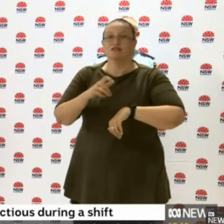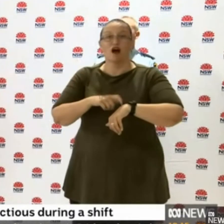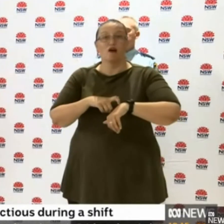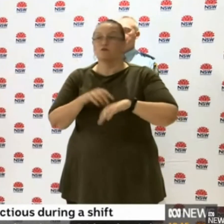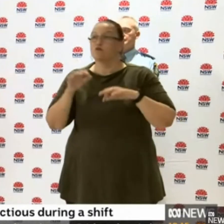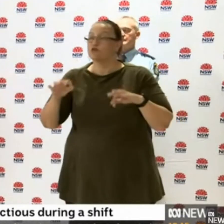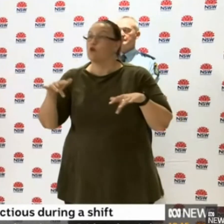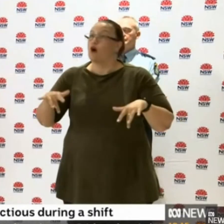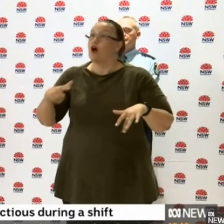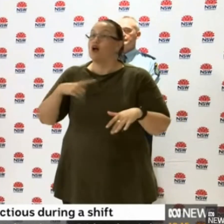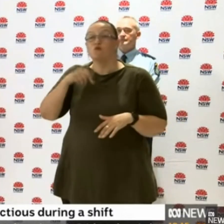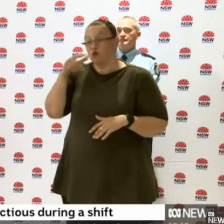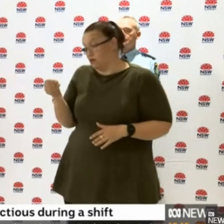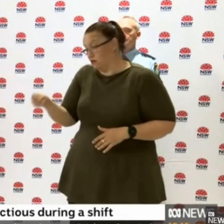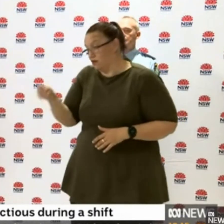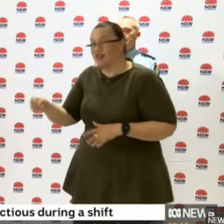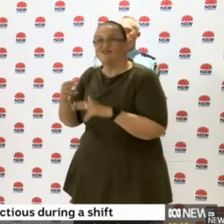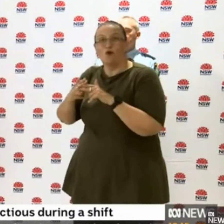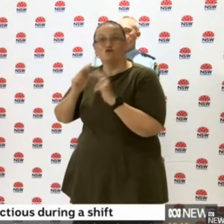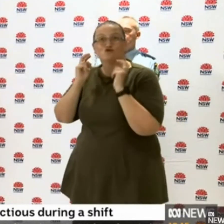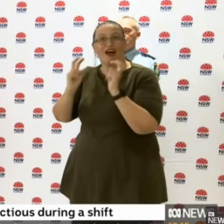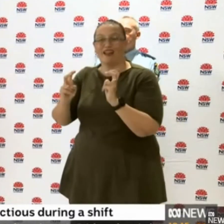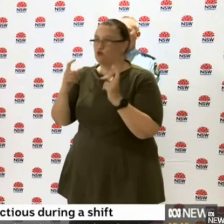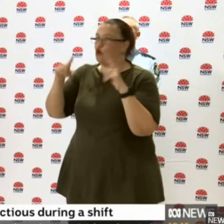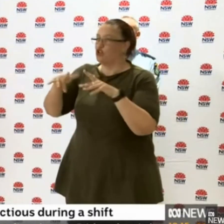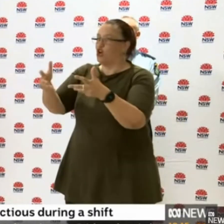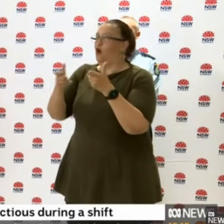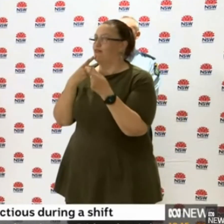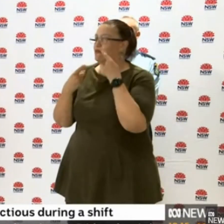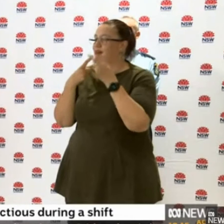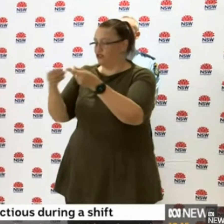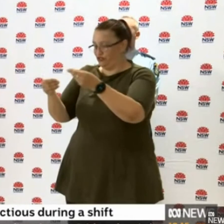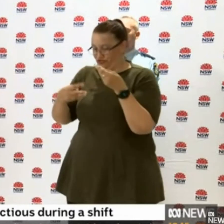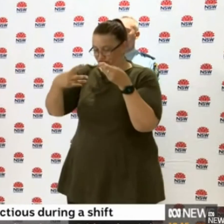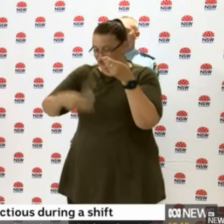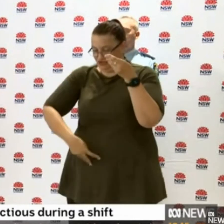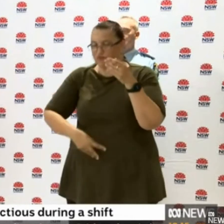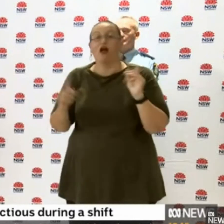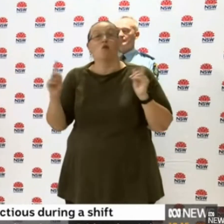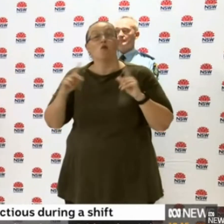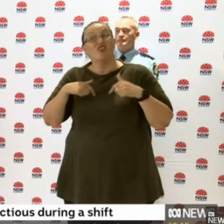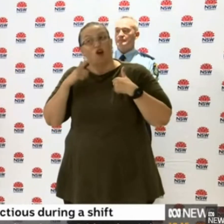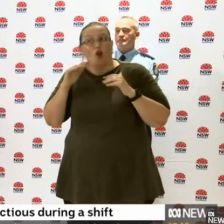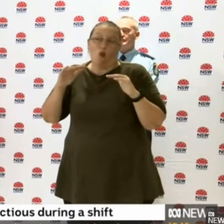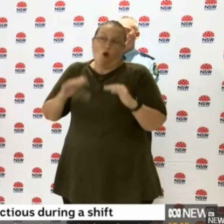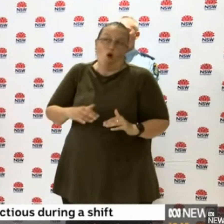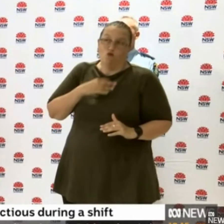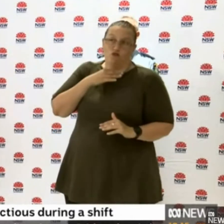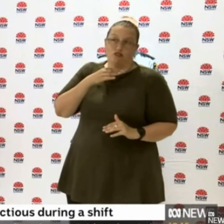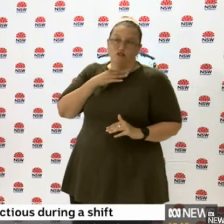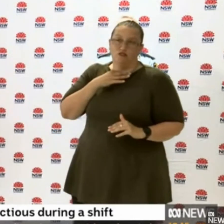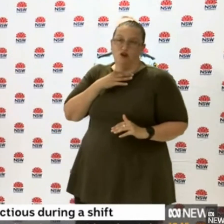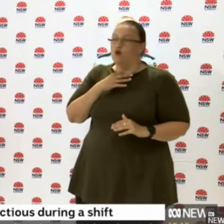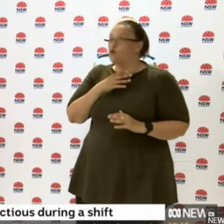tap-off data, and we'll be updating our website. At the moment, we think these venues are low risk, but what again we're doing